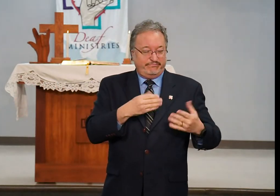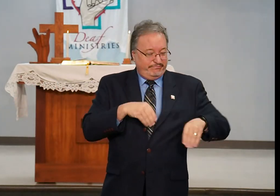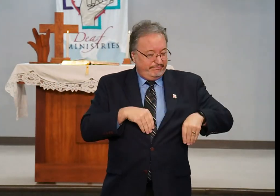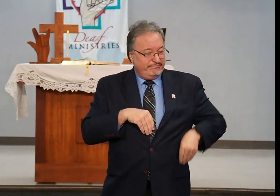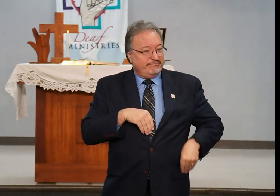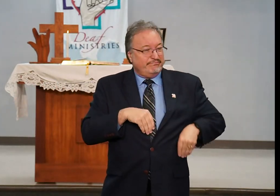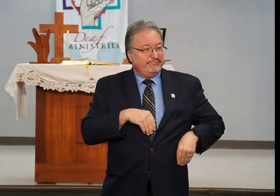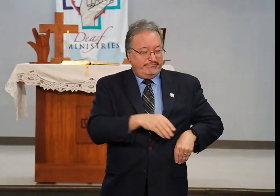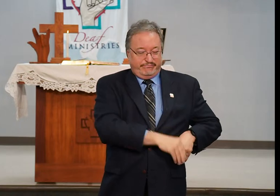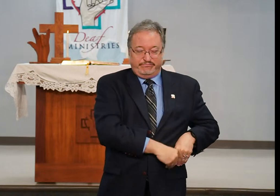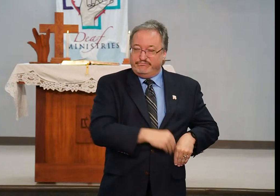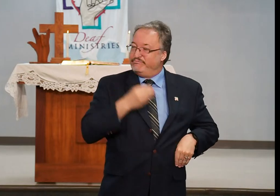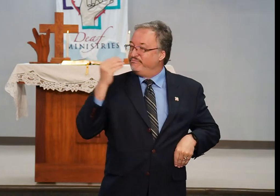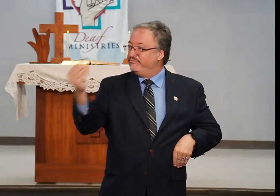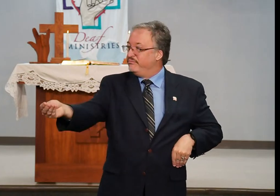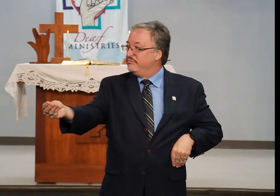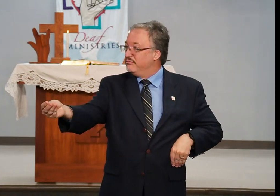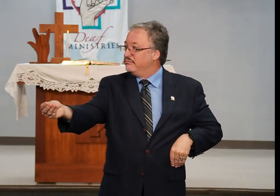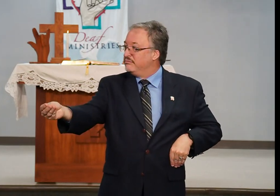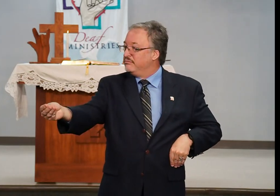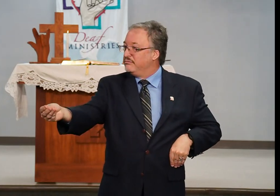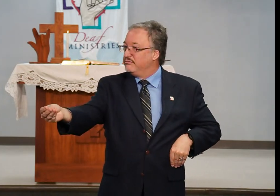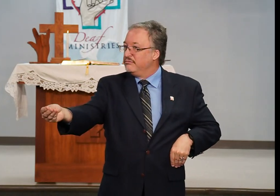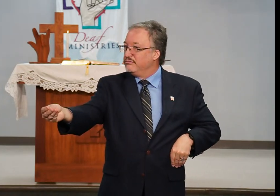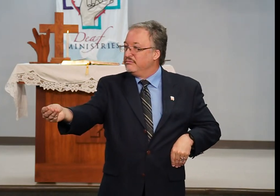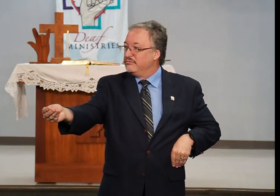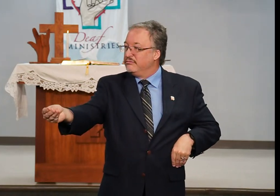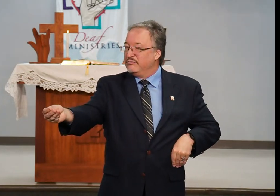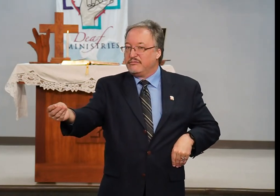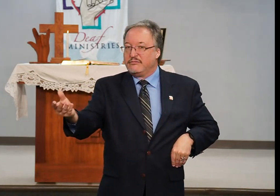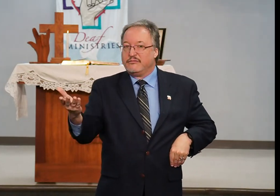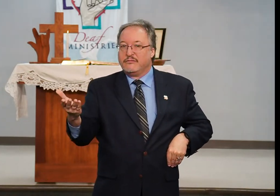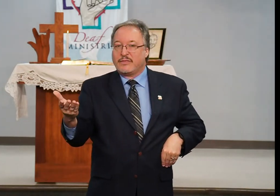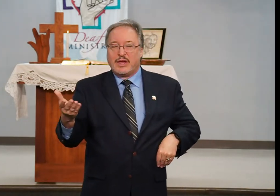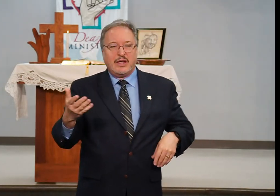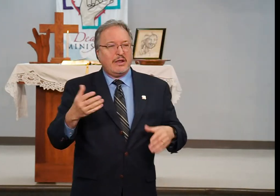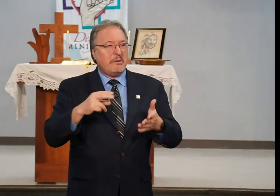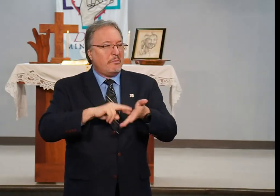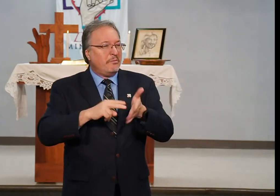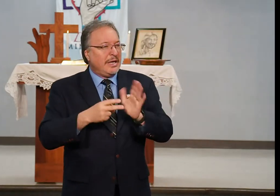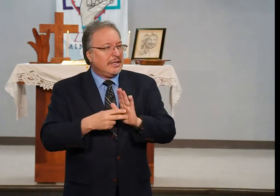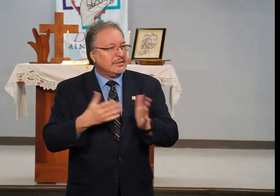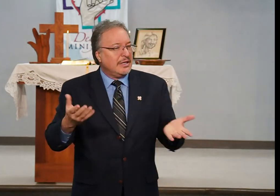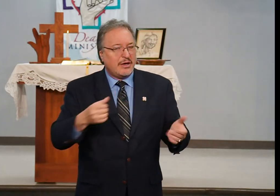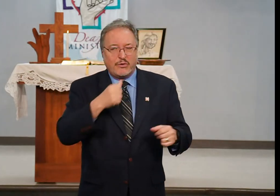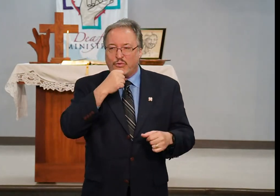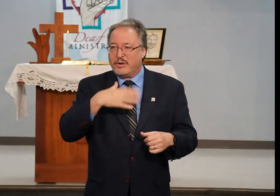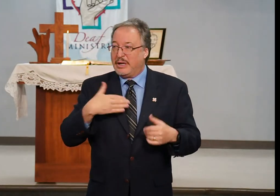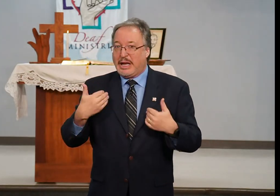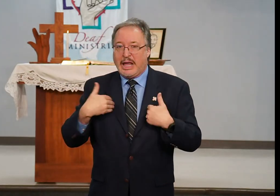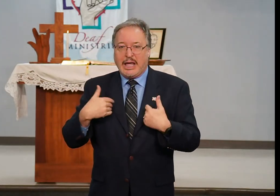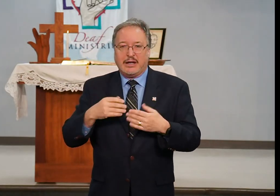So women gave from their own money. You remember that women did not have a lot of their own